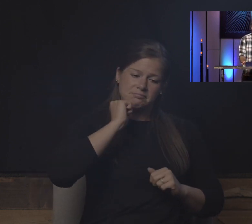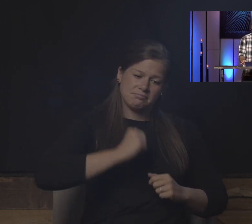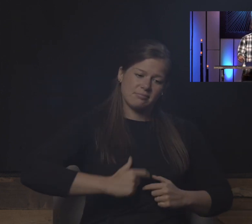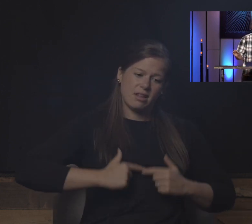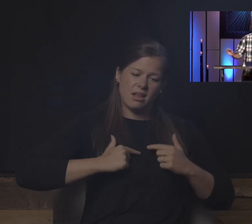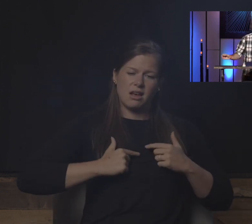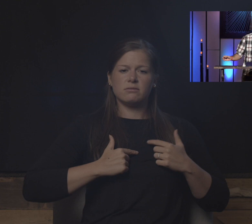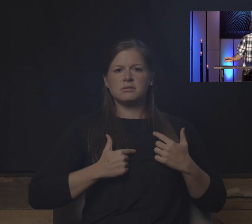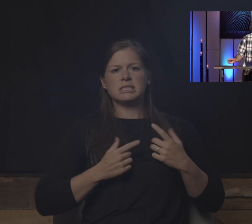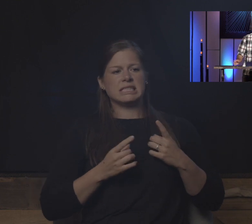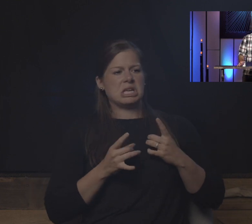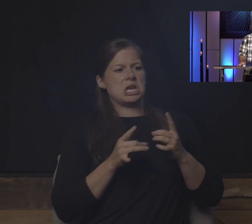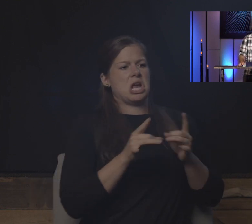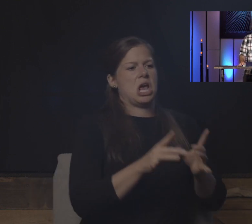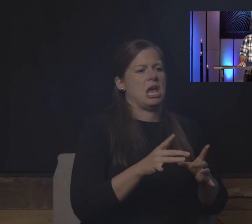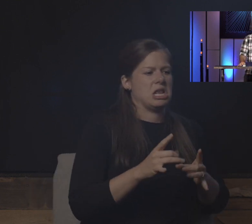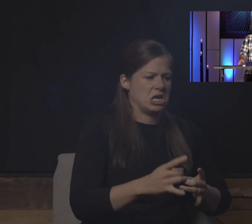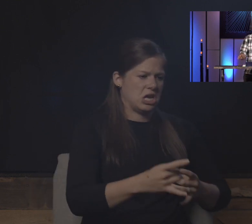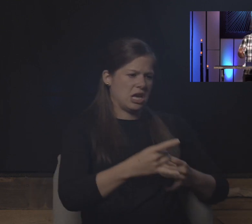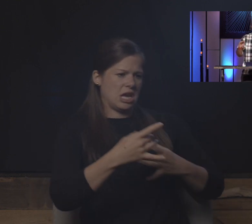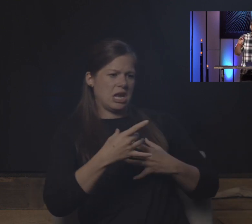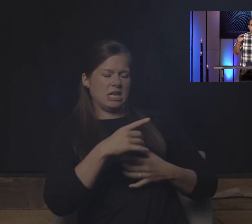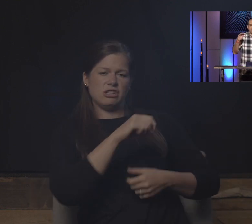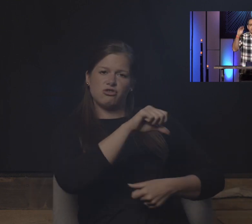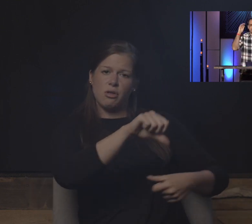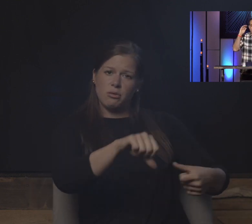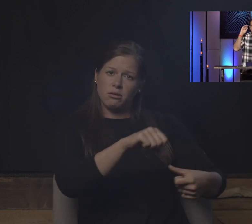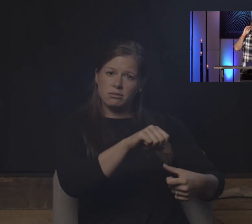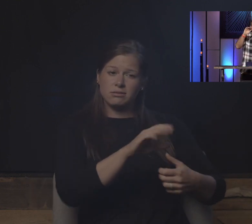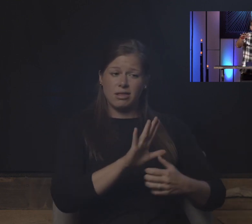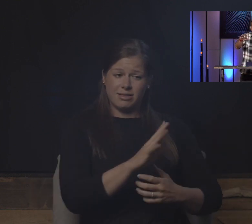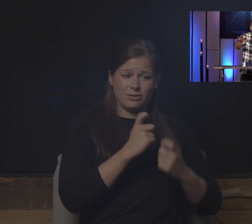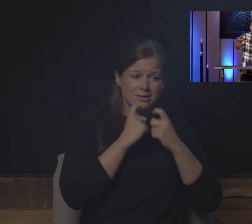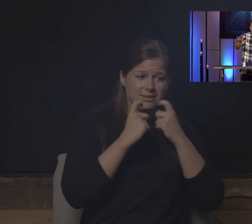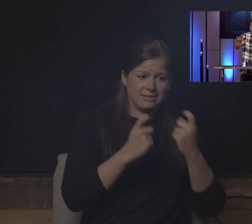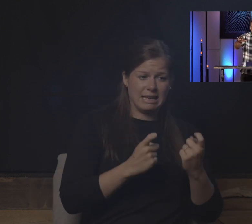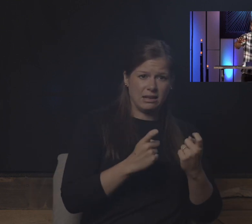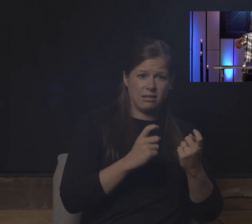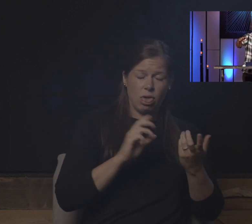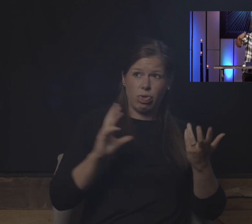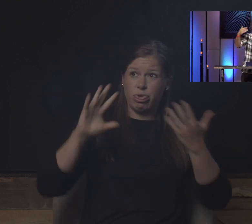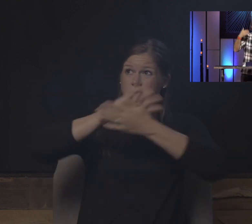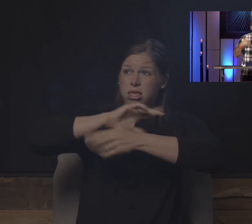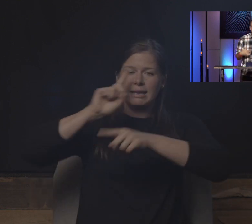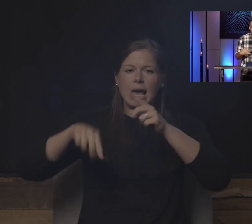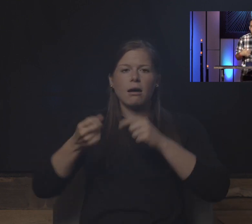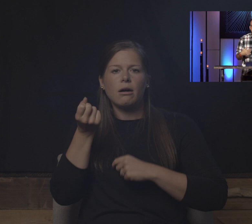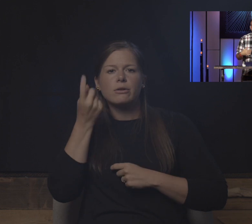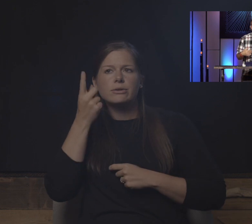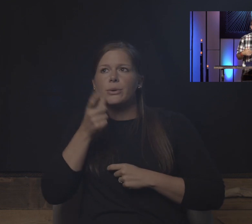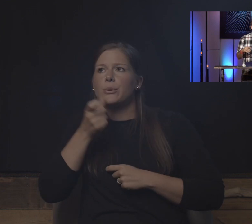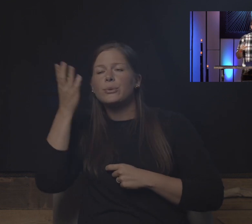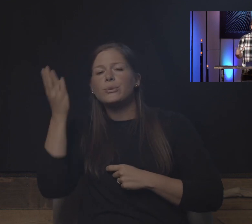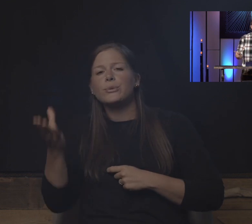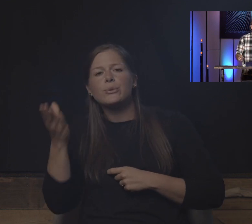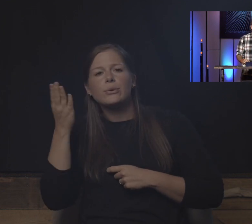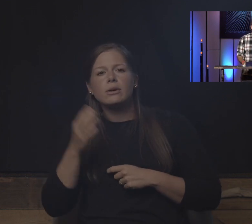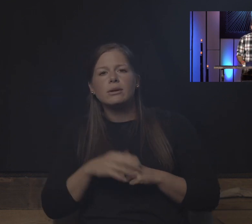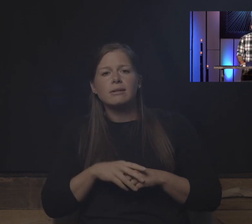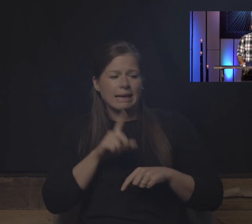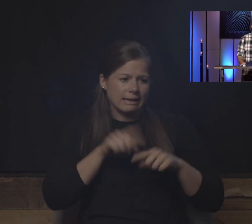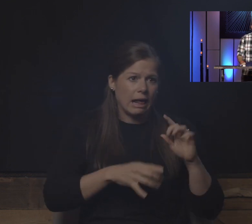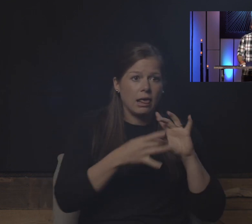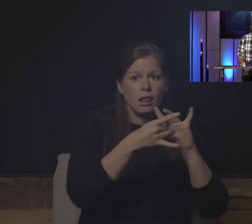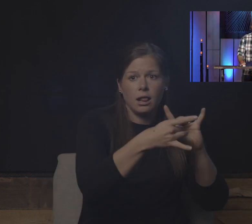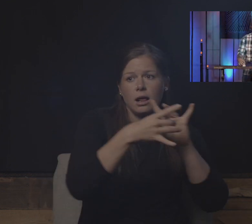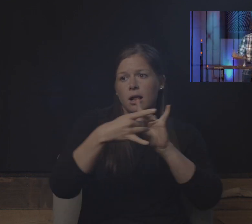hated by others and hating one another. Sin infects their understanding of God, their understanding of themselves, and their understanding of